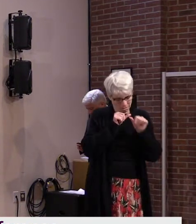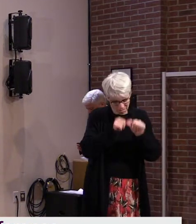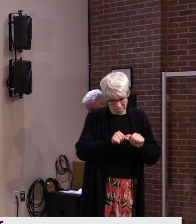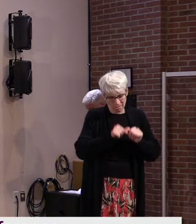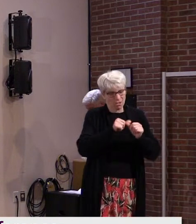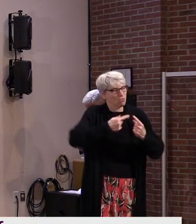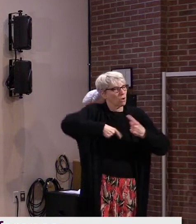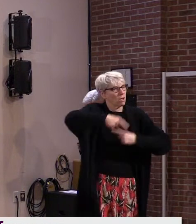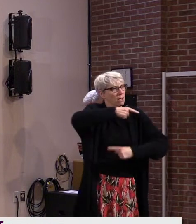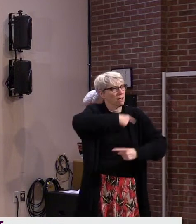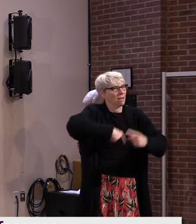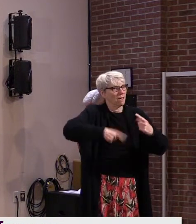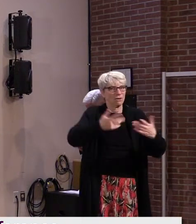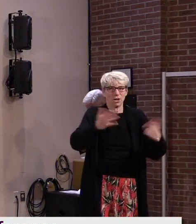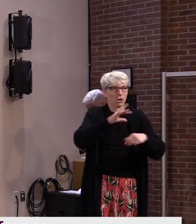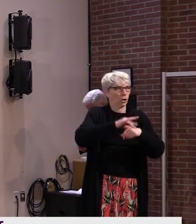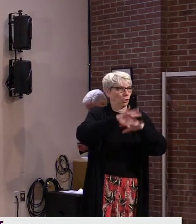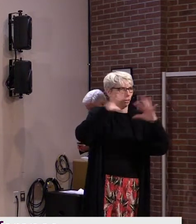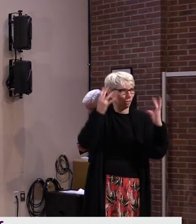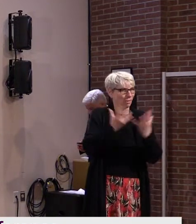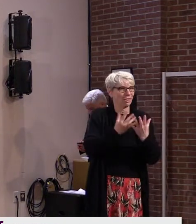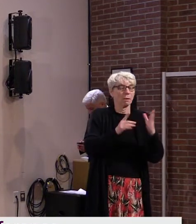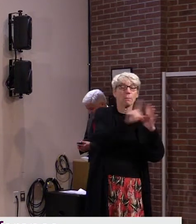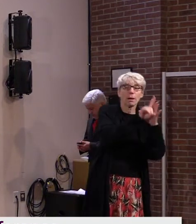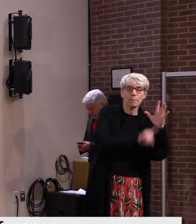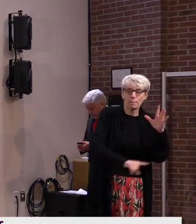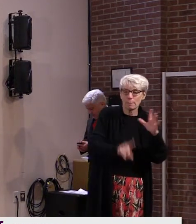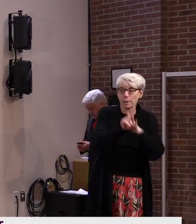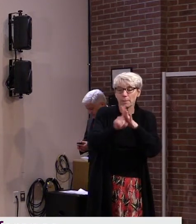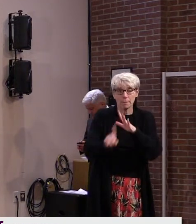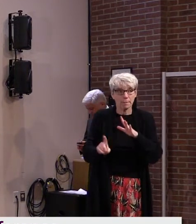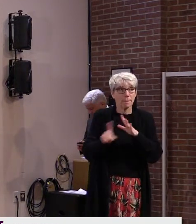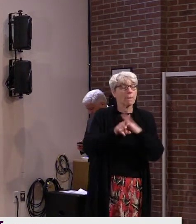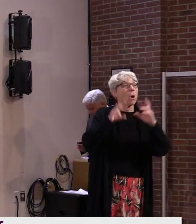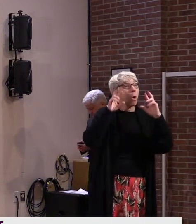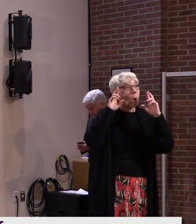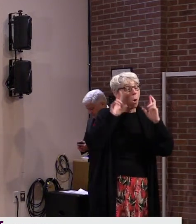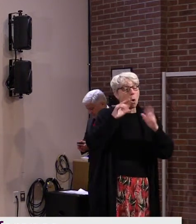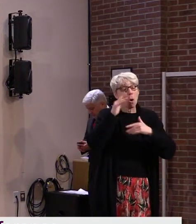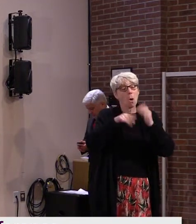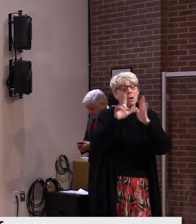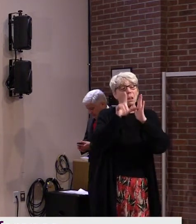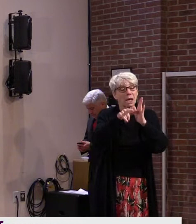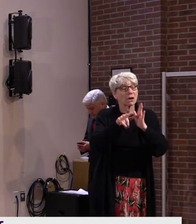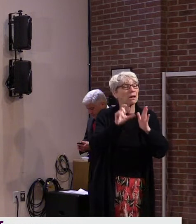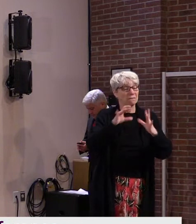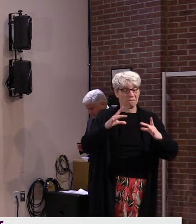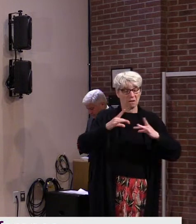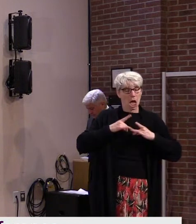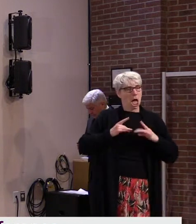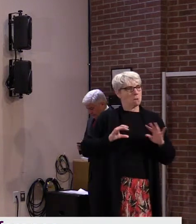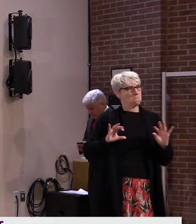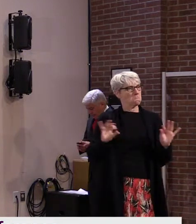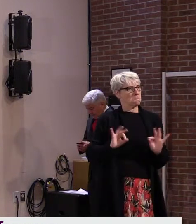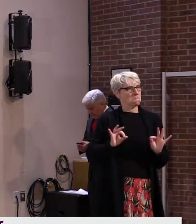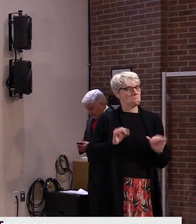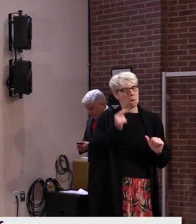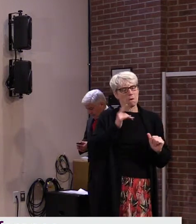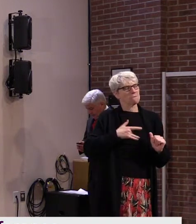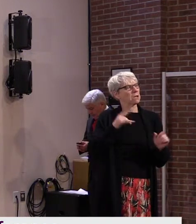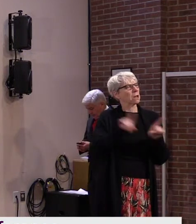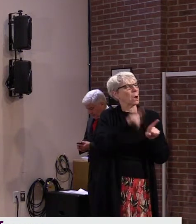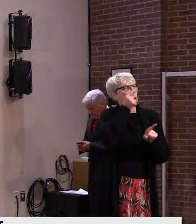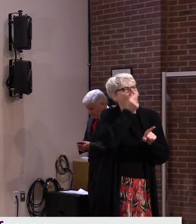viruses that leads to annoying symptoms for most people. But we're not there quite yet, and we still need to